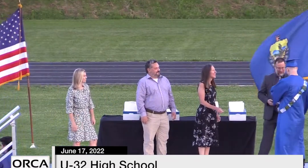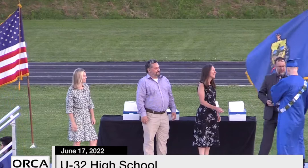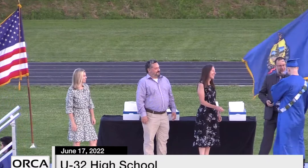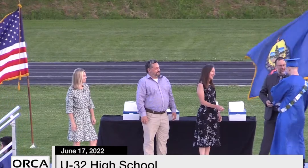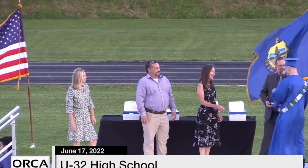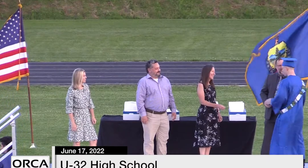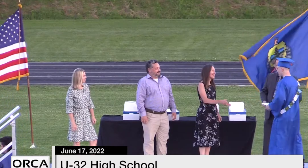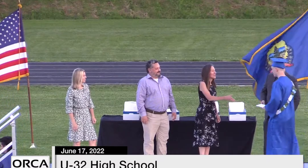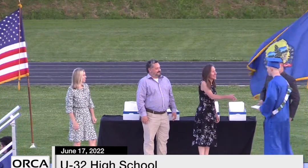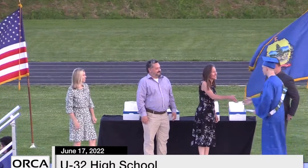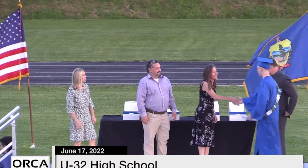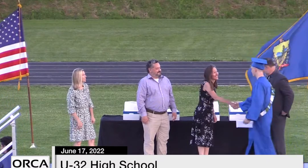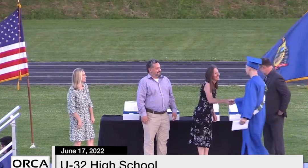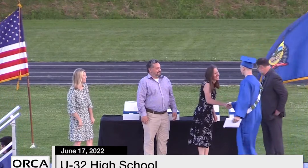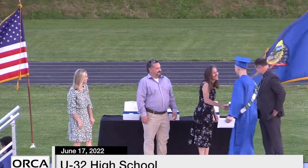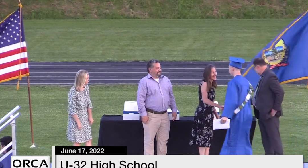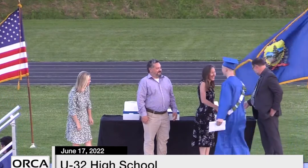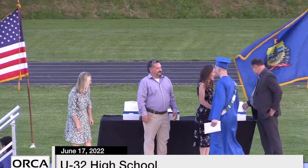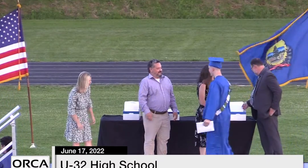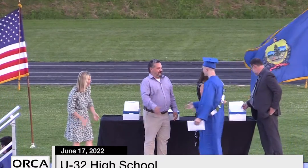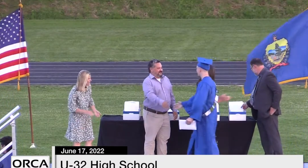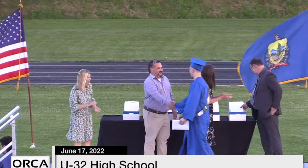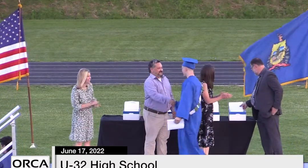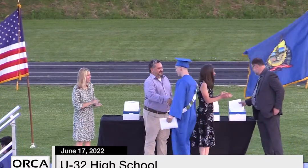Talia May McDougall.